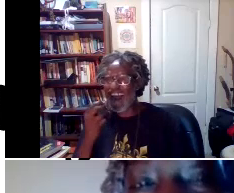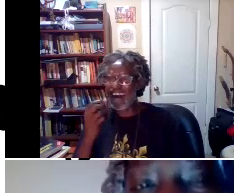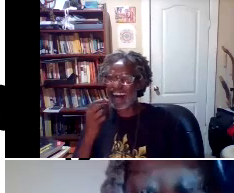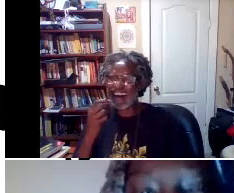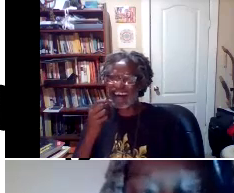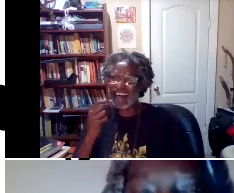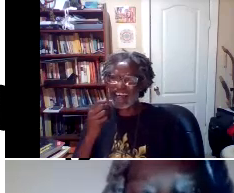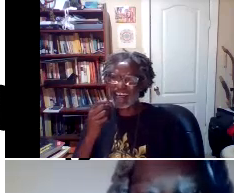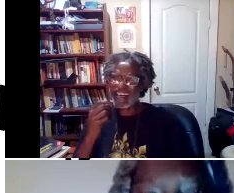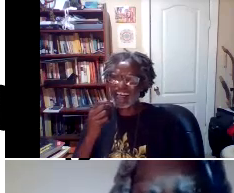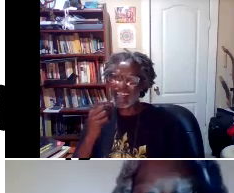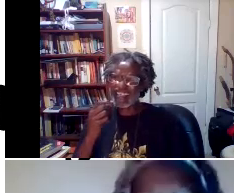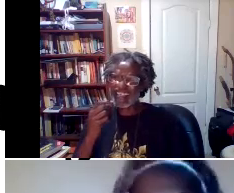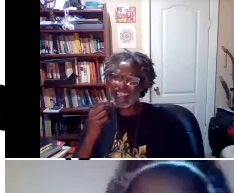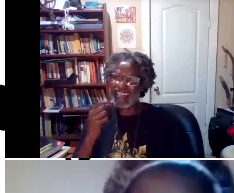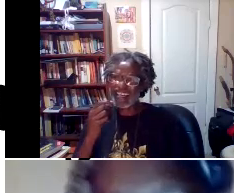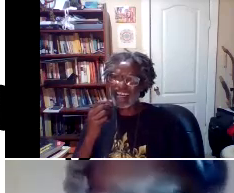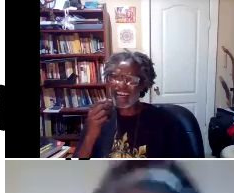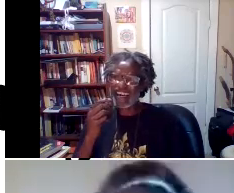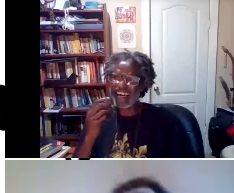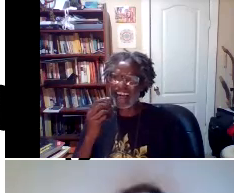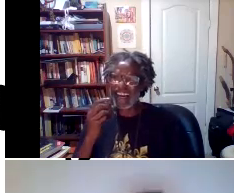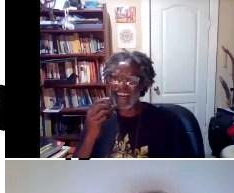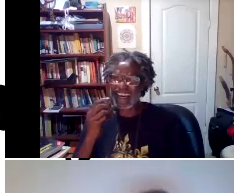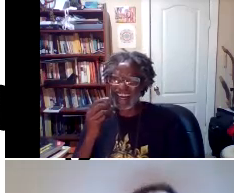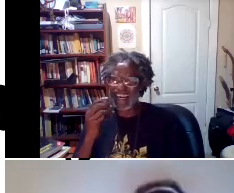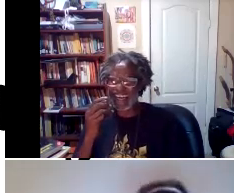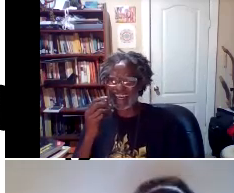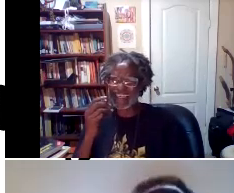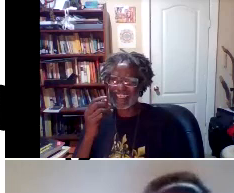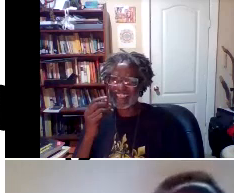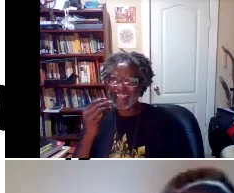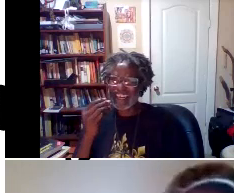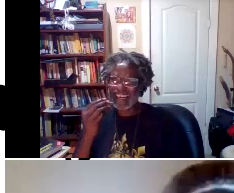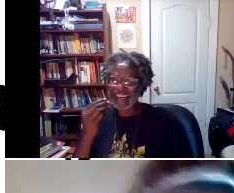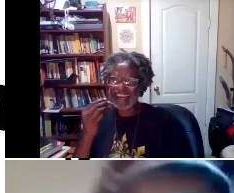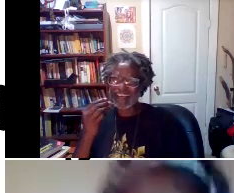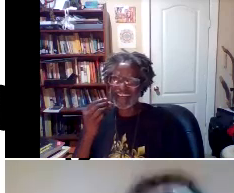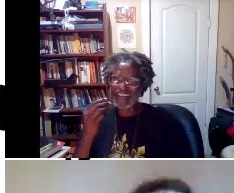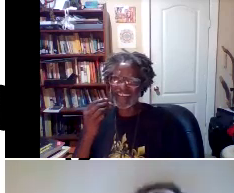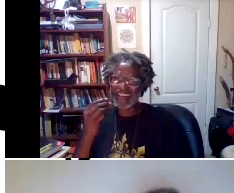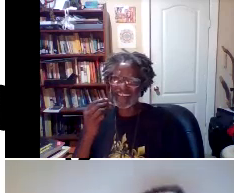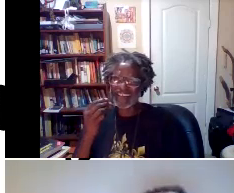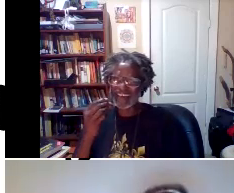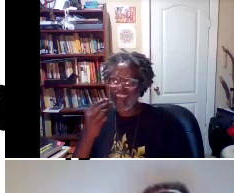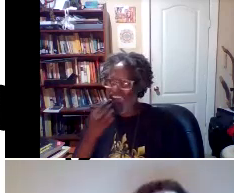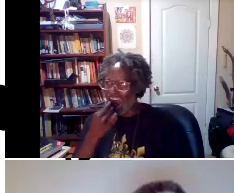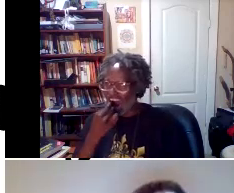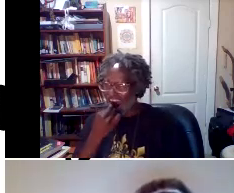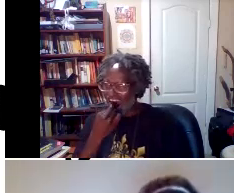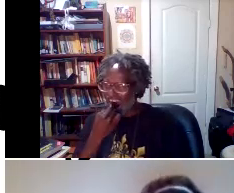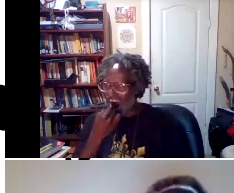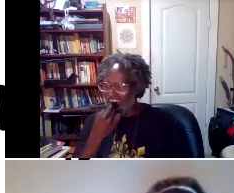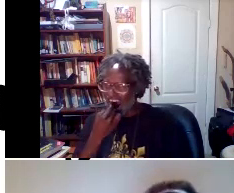That looks the exact same, doesn't it? So what are they, you know? So that's just one example